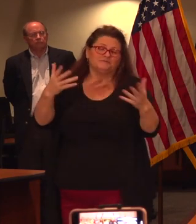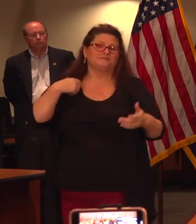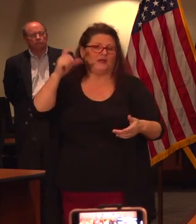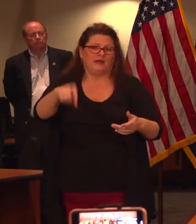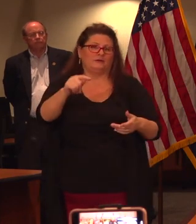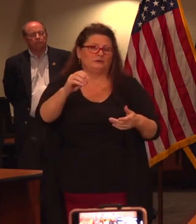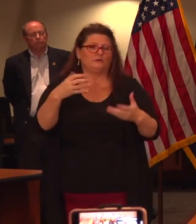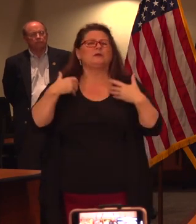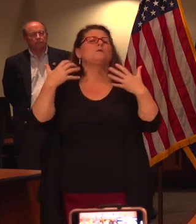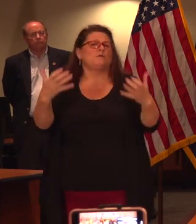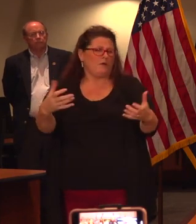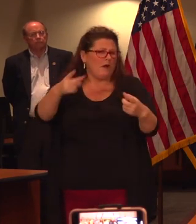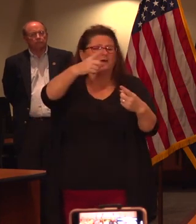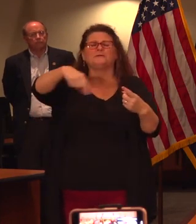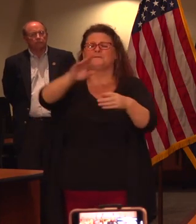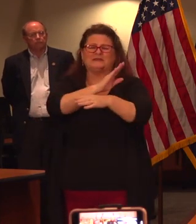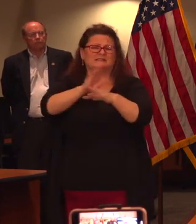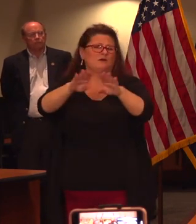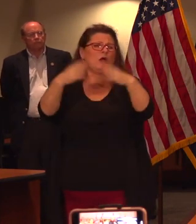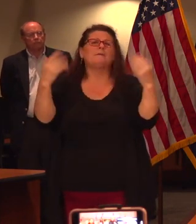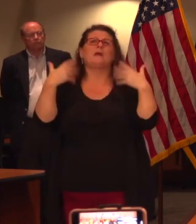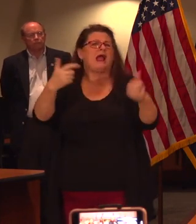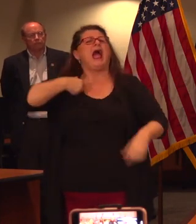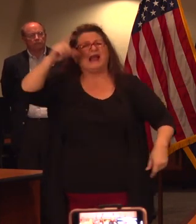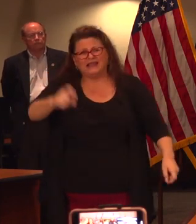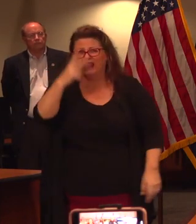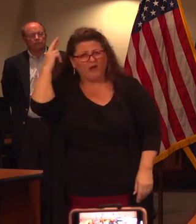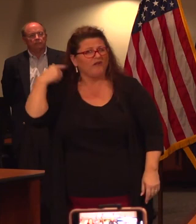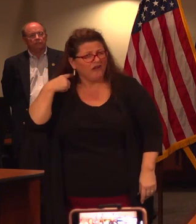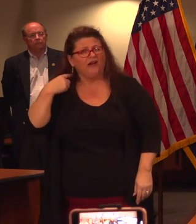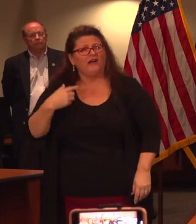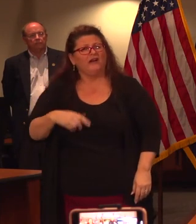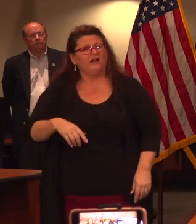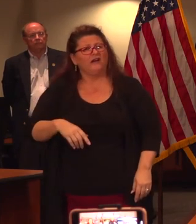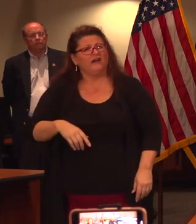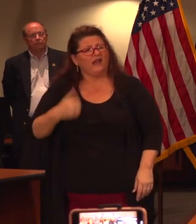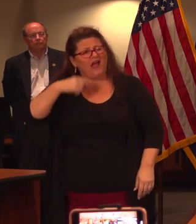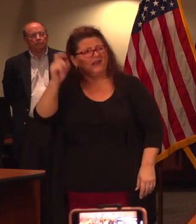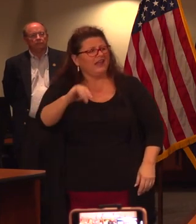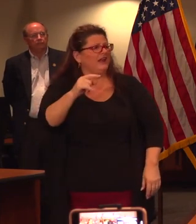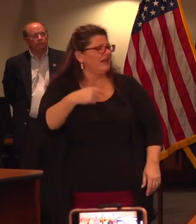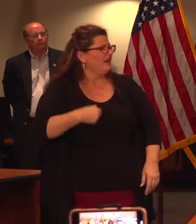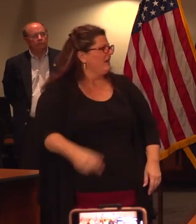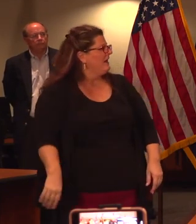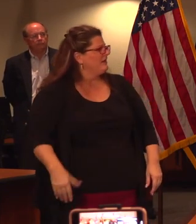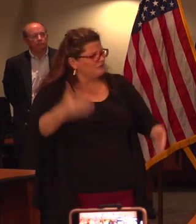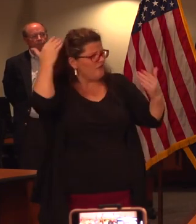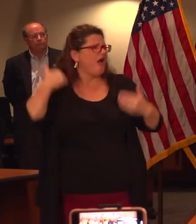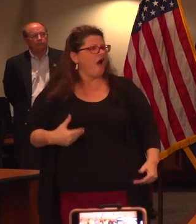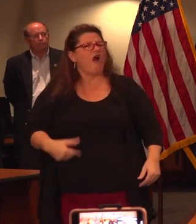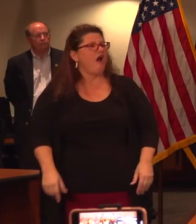open everything up as quickly as we can. And I know I need a haircut. I don't know about everybody else. Yeah, I can